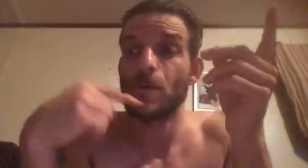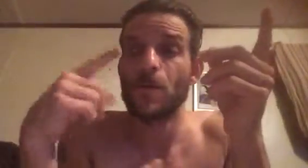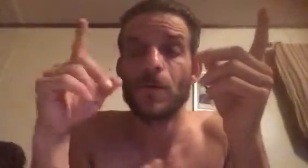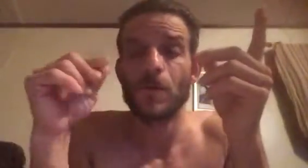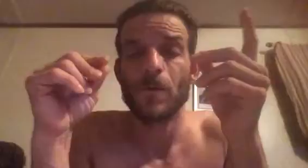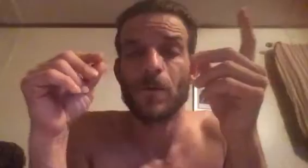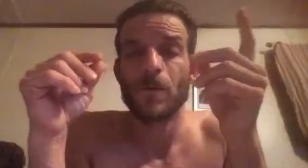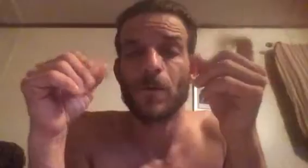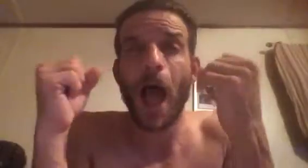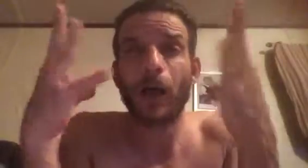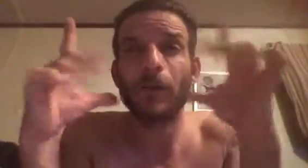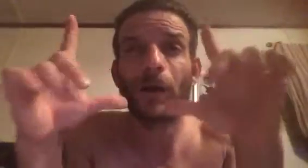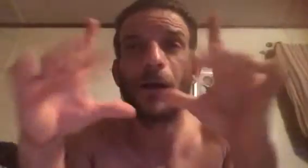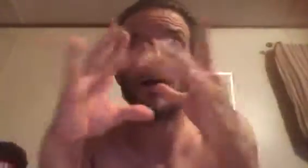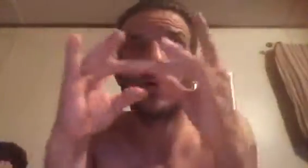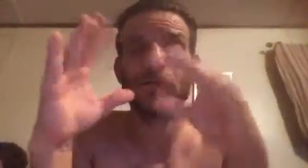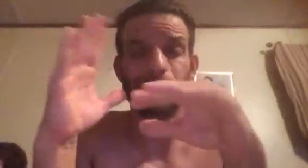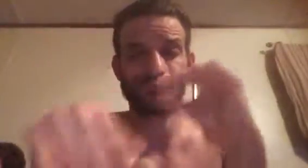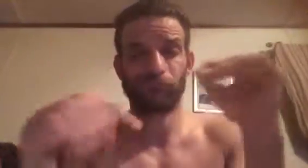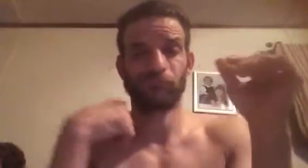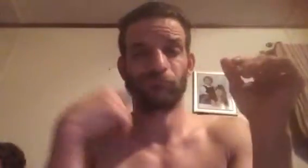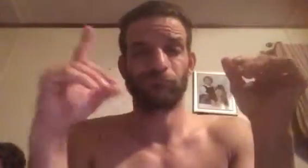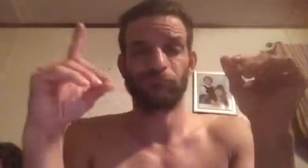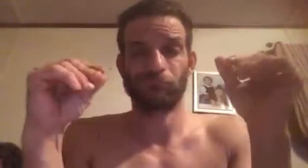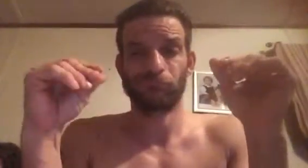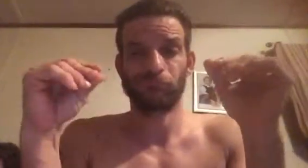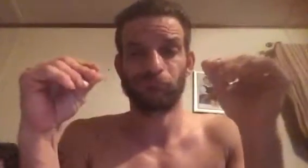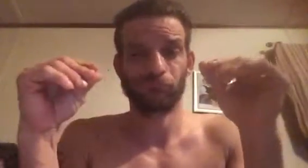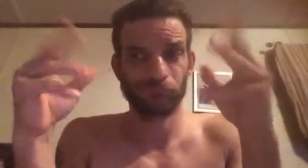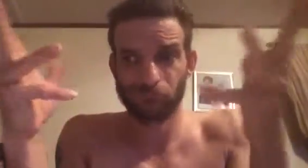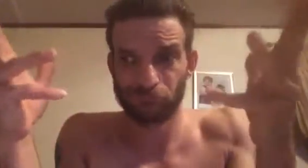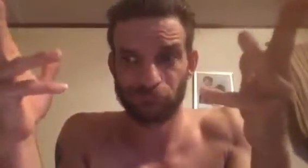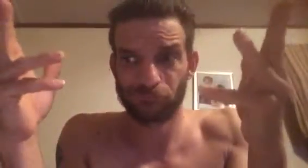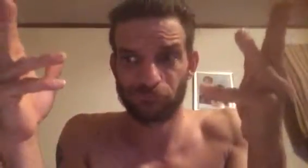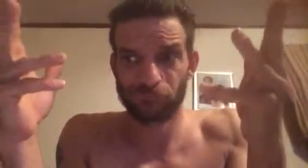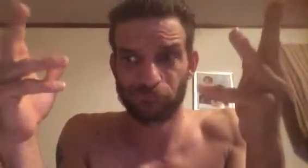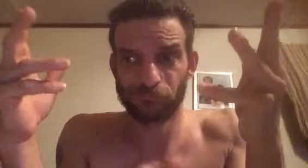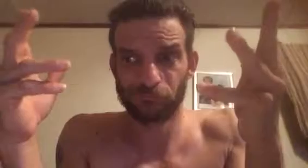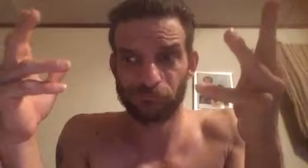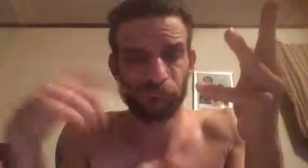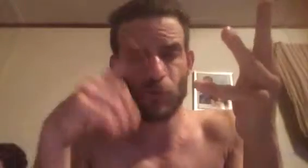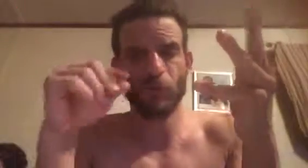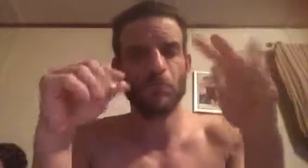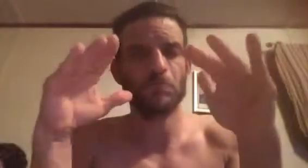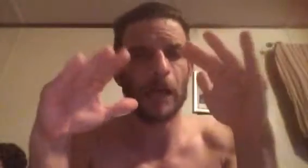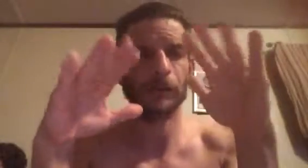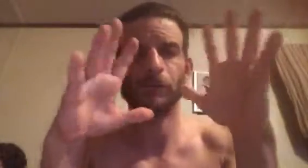had confidence in it. But it was, you know, mainly my driving that I would be a little bit worried about, because there's tough drivers out here, and you can't take anybody